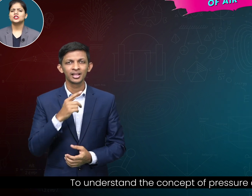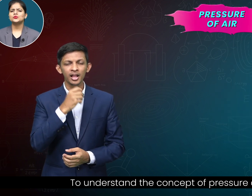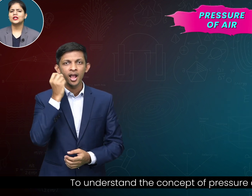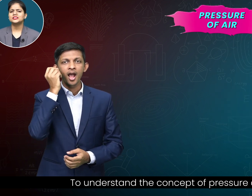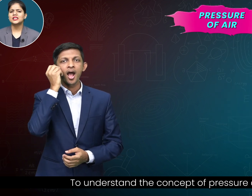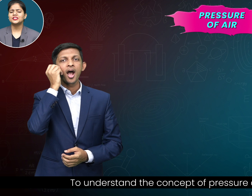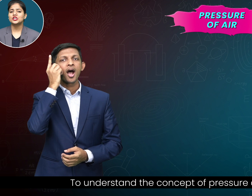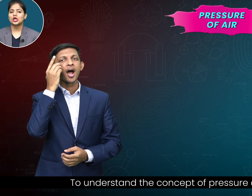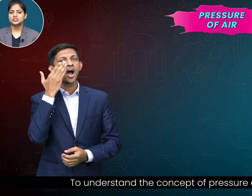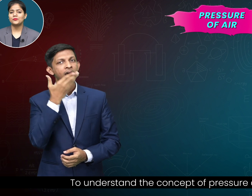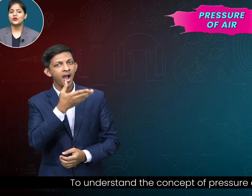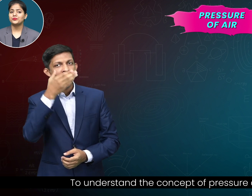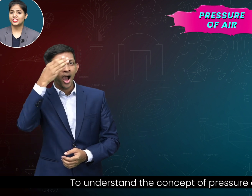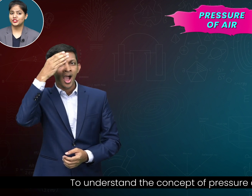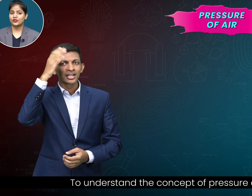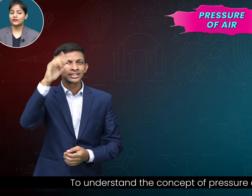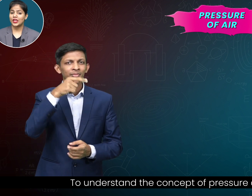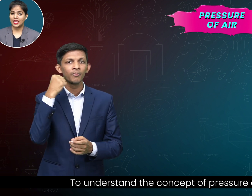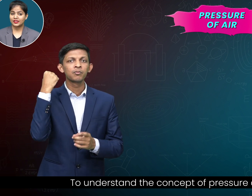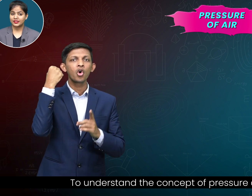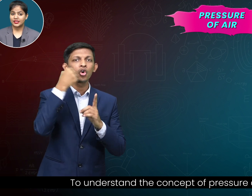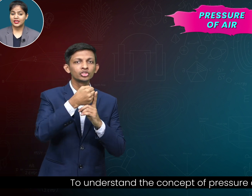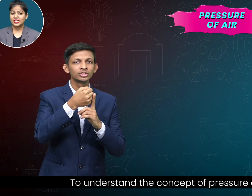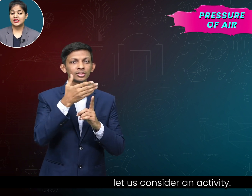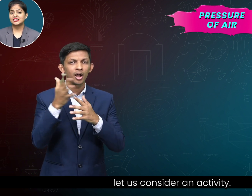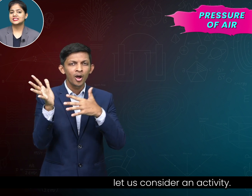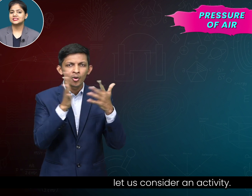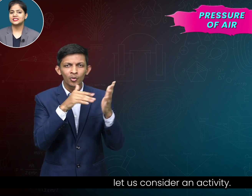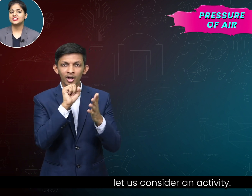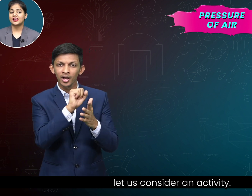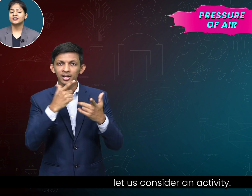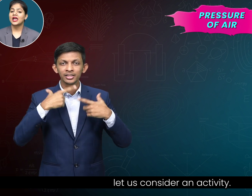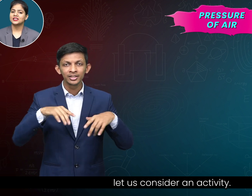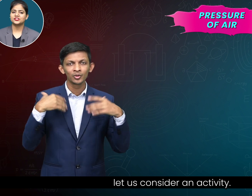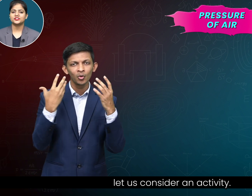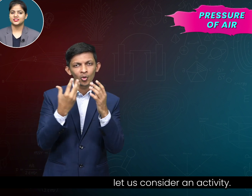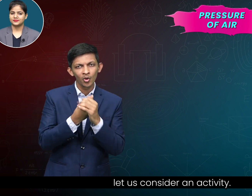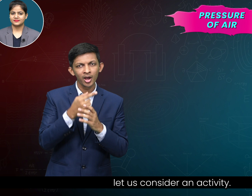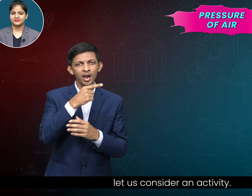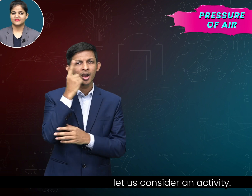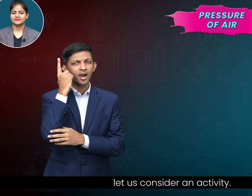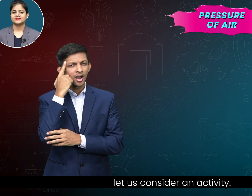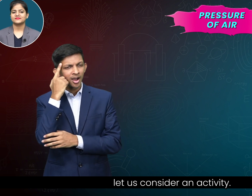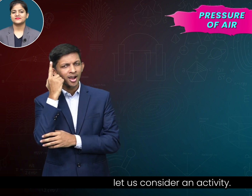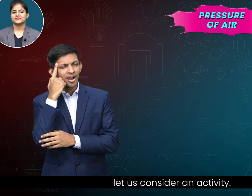To understand the concept of pressure of air, let us consider an activity.